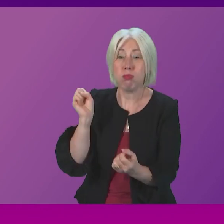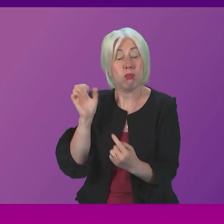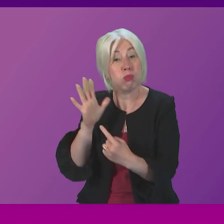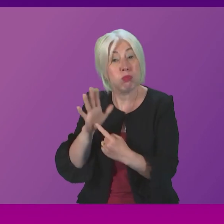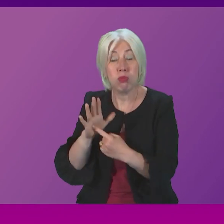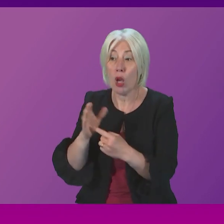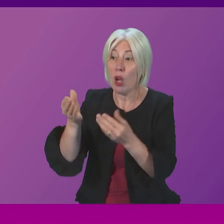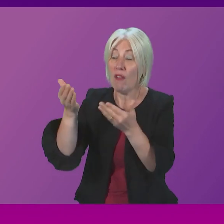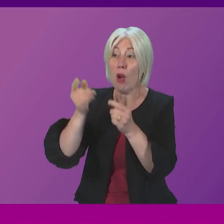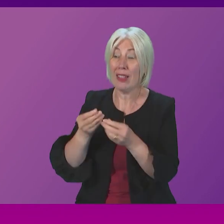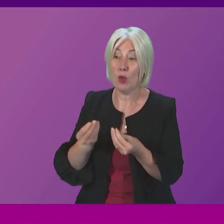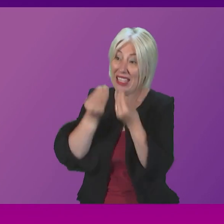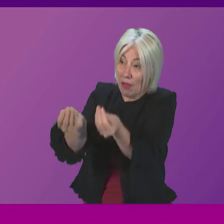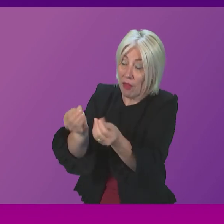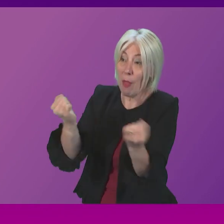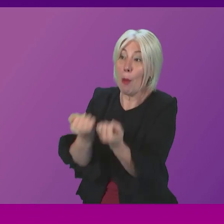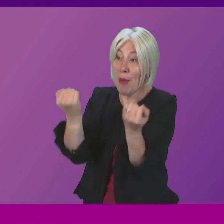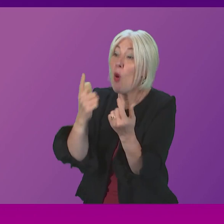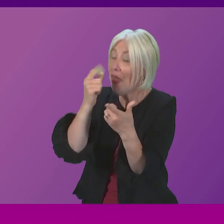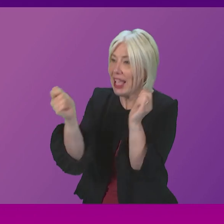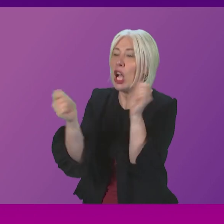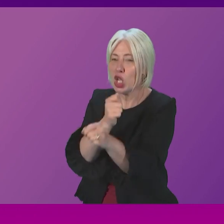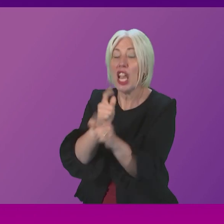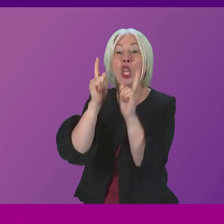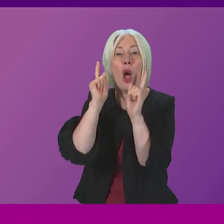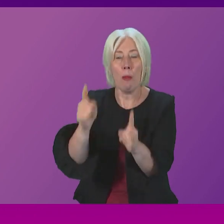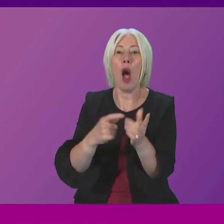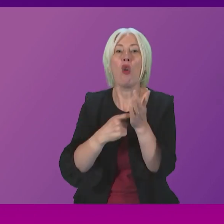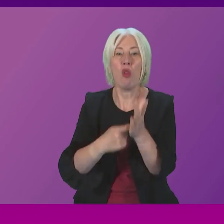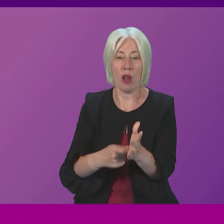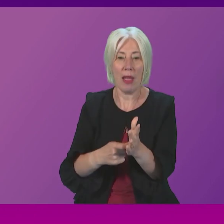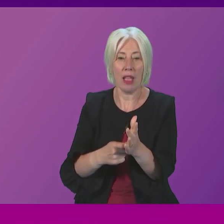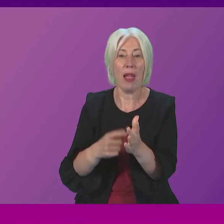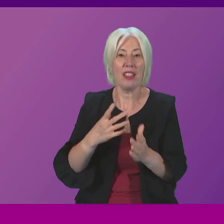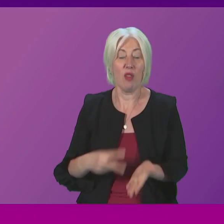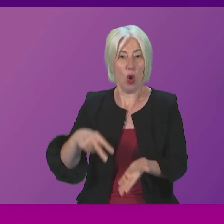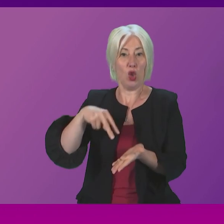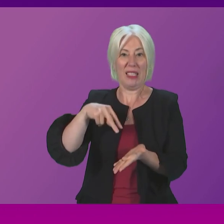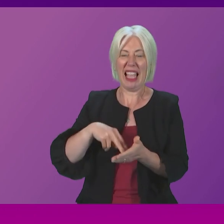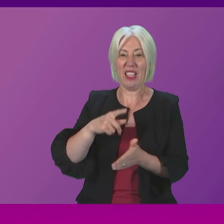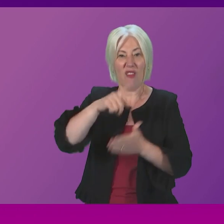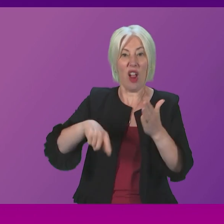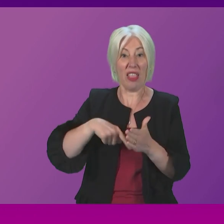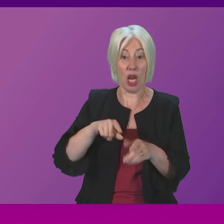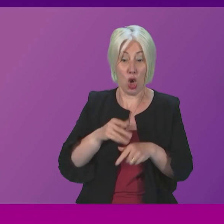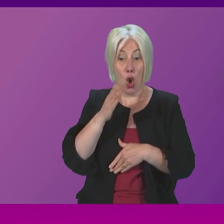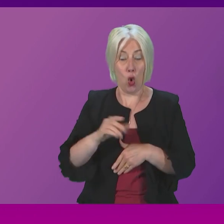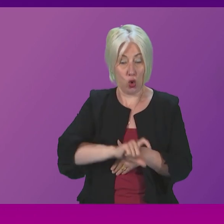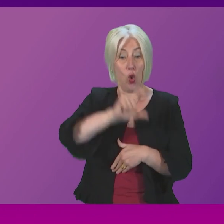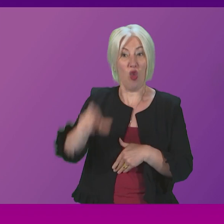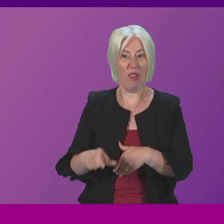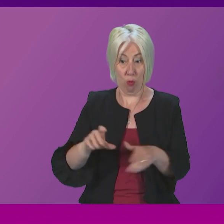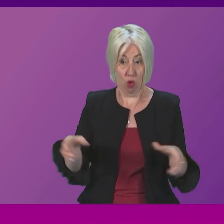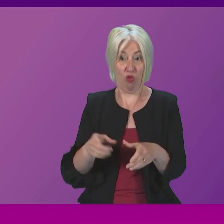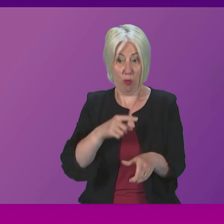give people that power to change. But I highly recommend if you ever want to stand, go and talk to your local rainbow group because they can give you lots of